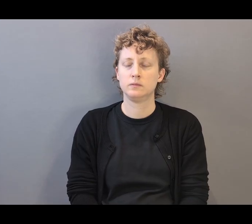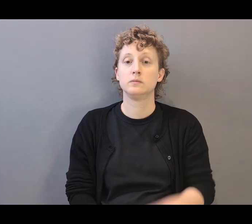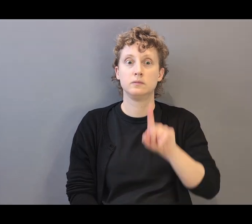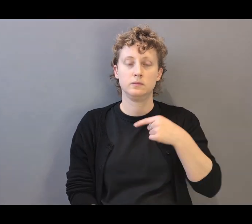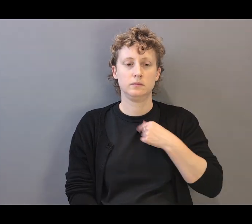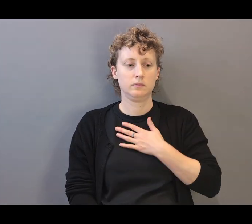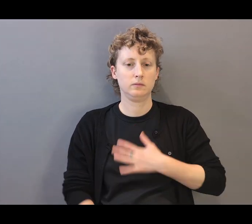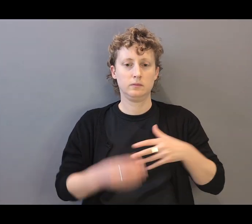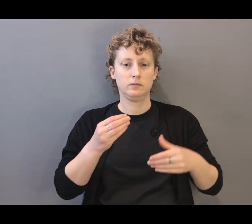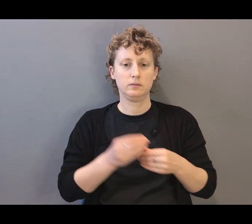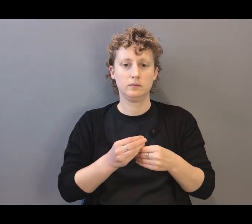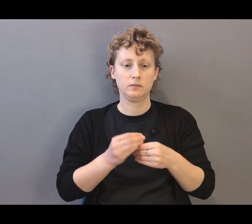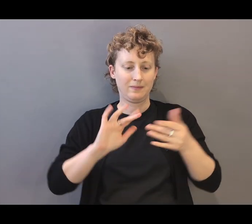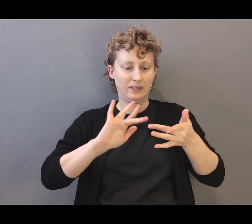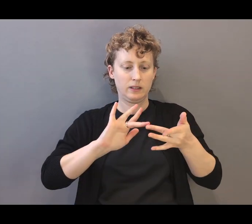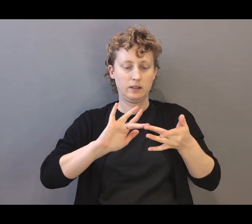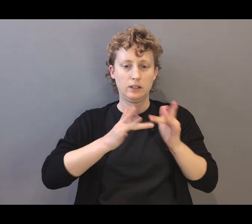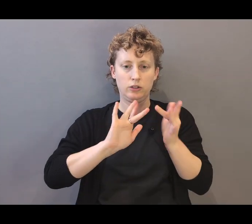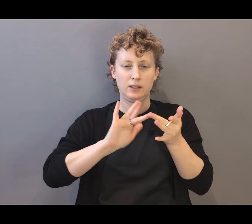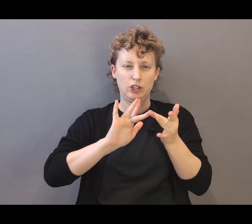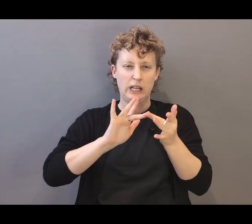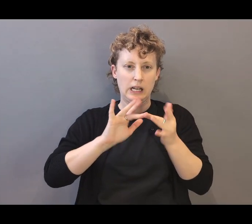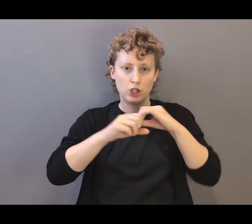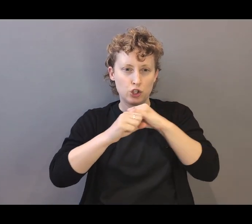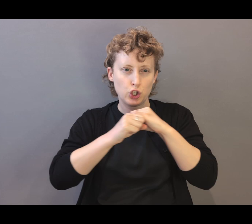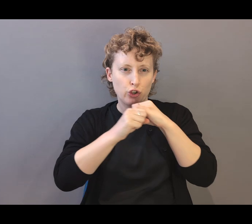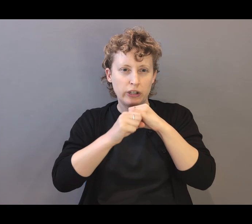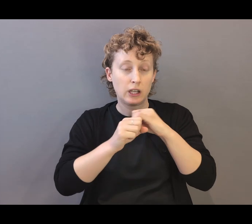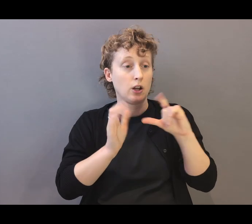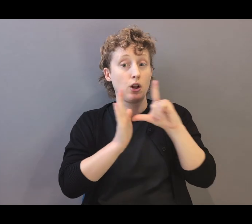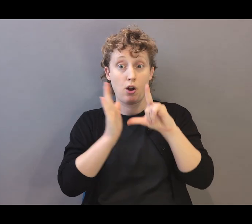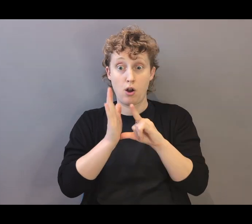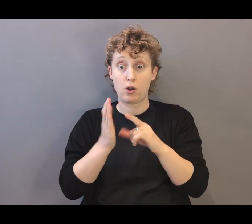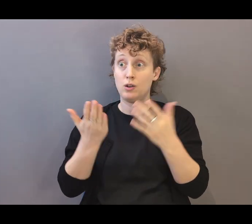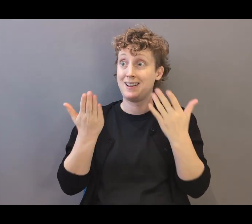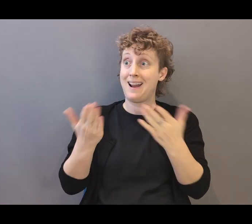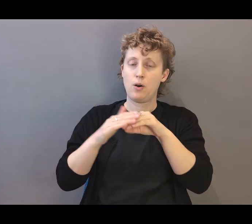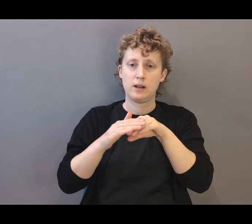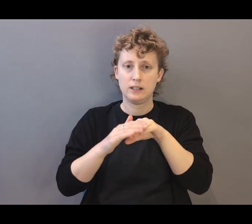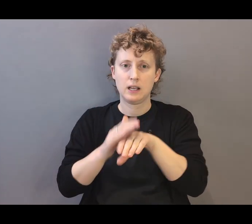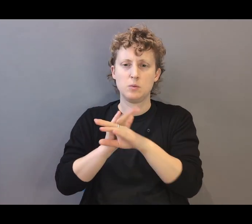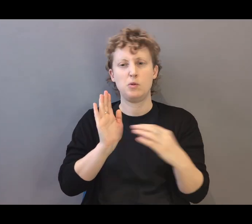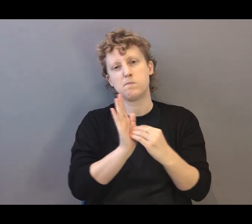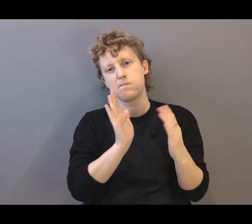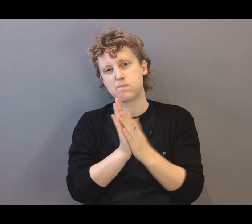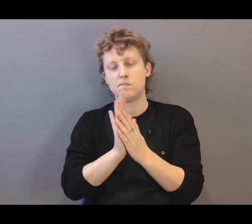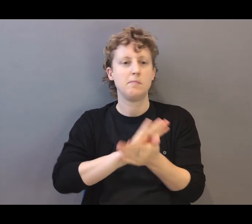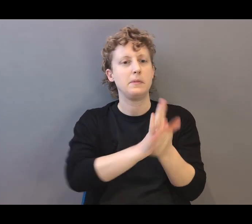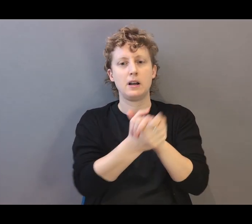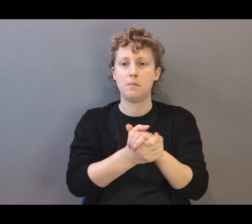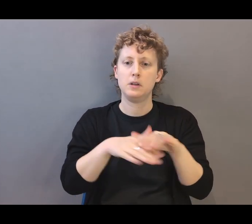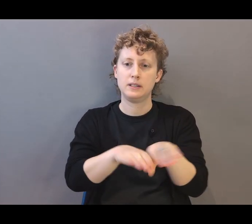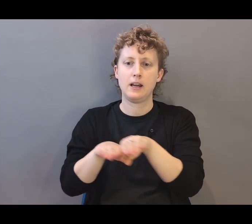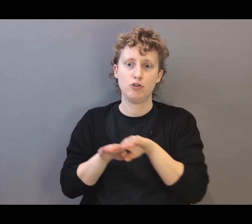in the cybersecurity legislation, accessibility is now being added into the standards, which is really good. And I think